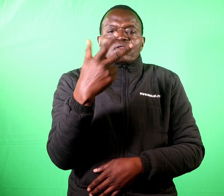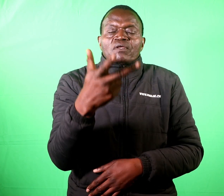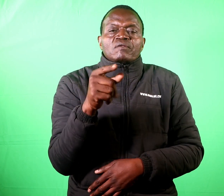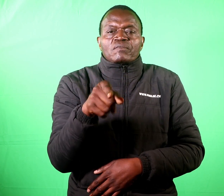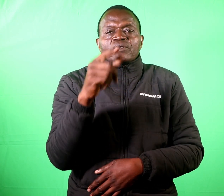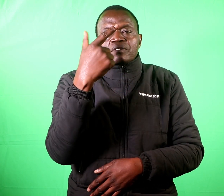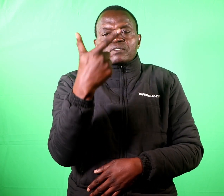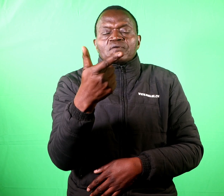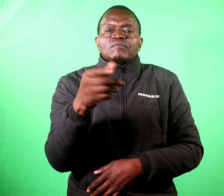8.7%.